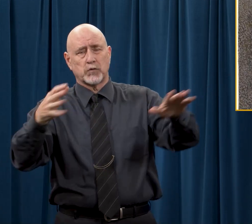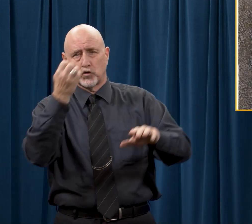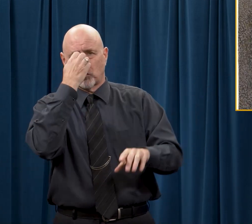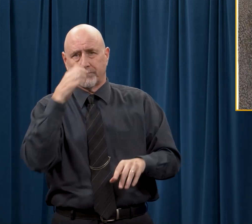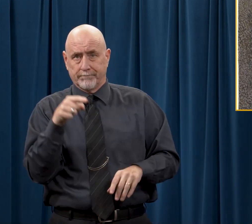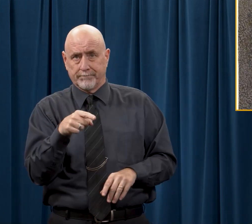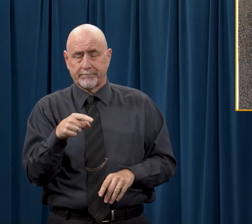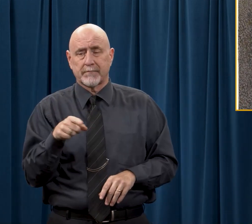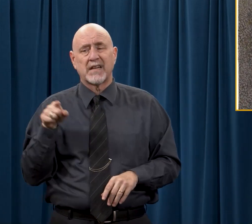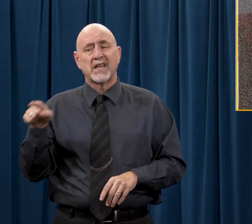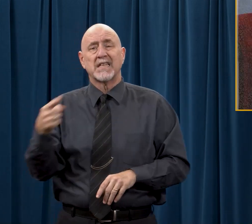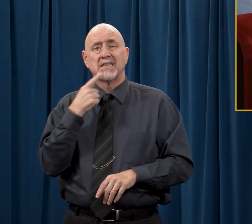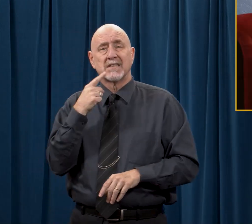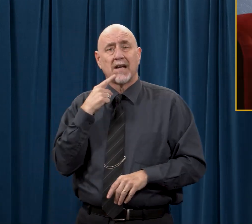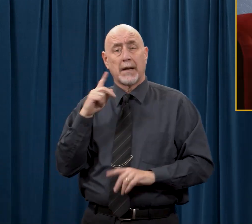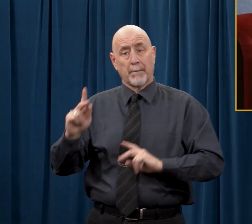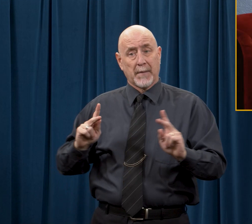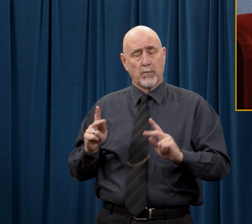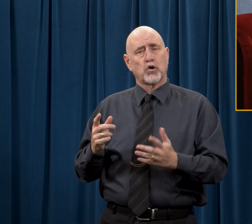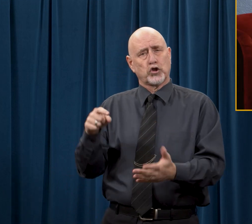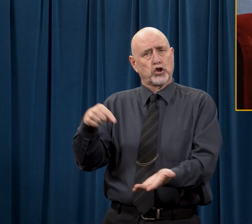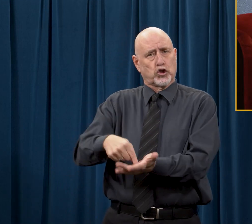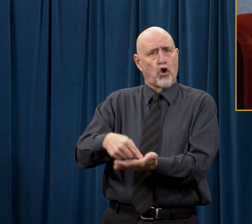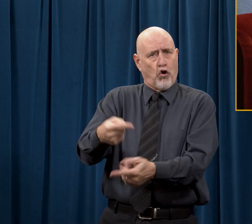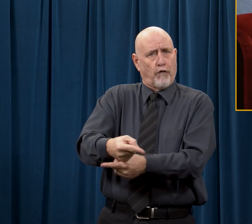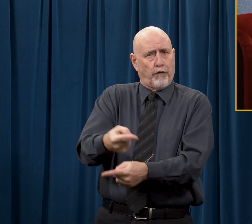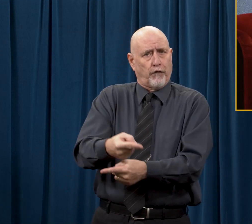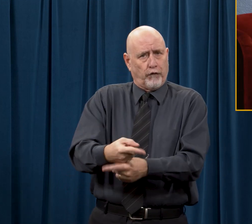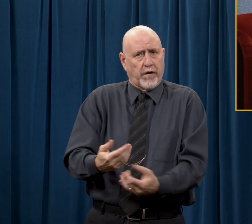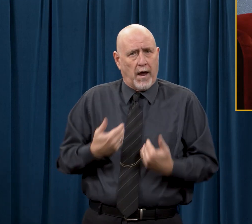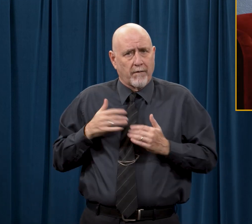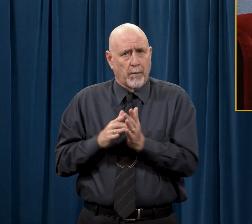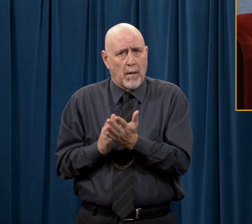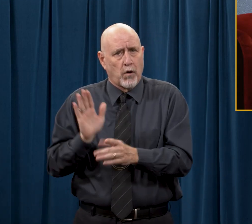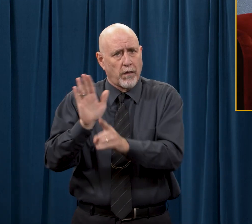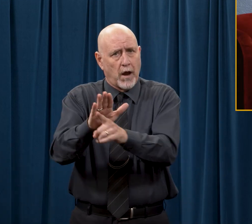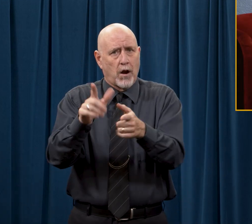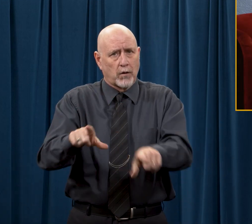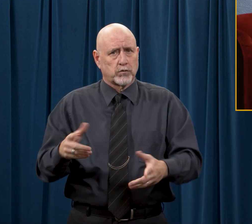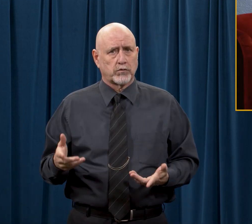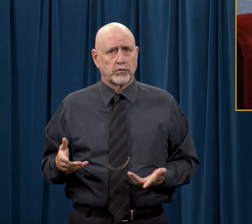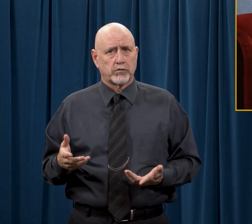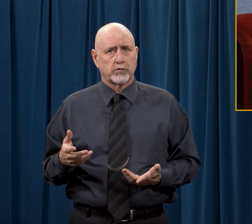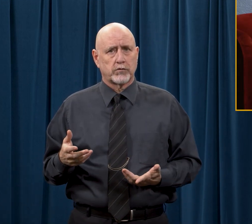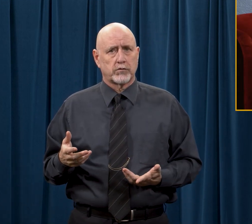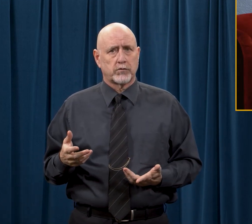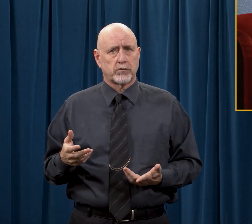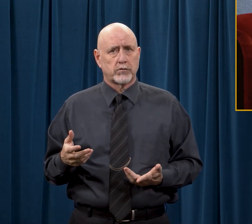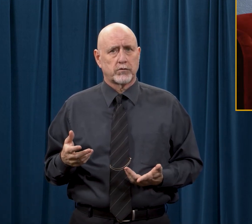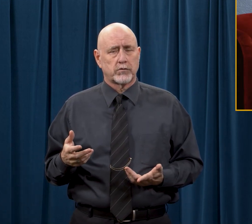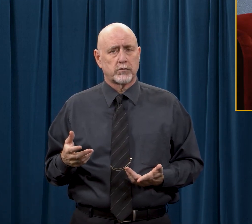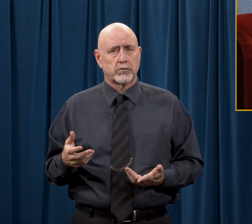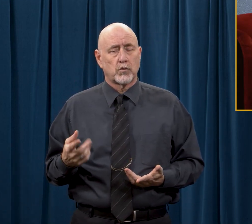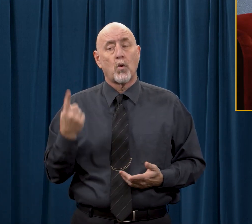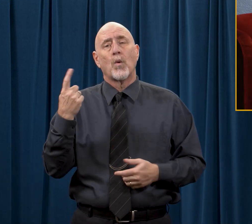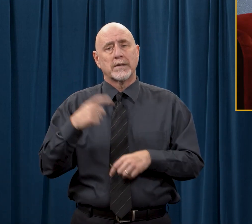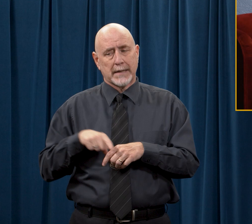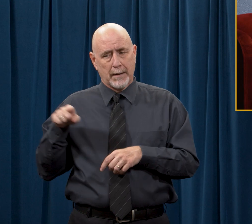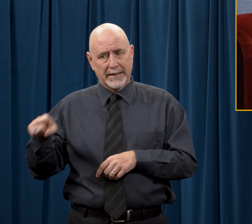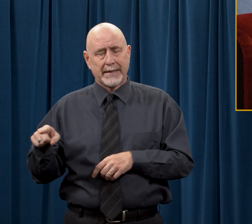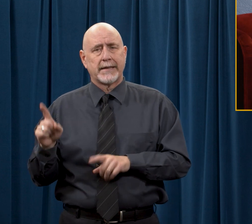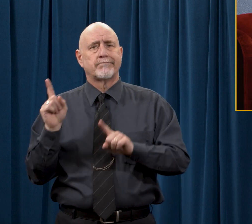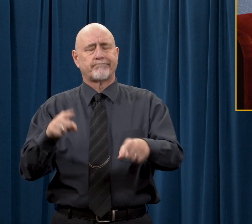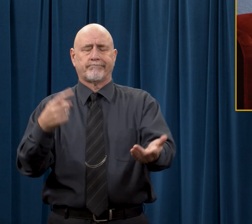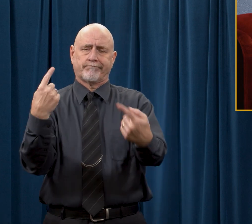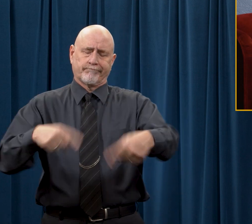place all over Europe. He said that people deserved to have the Bible in their own tongue.